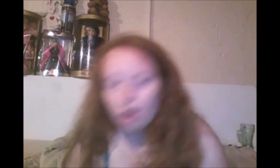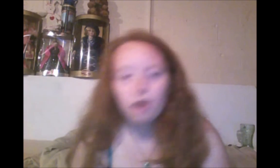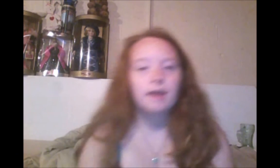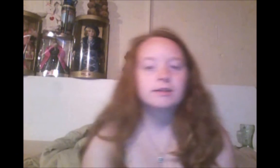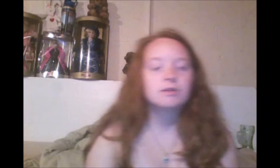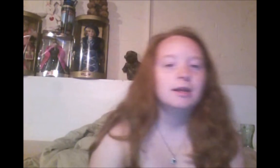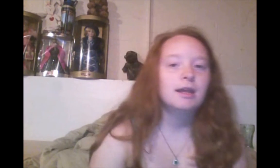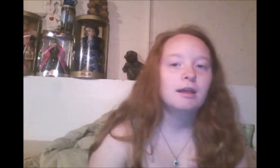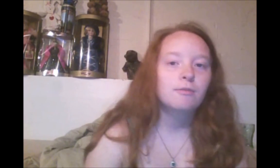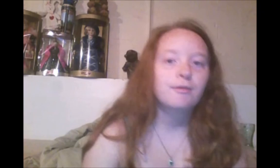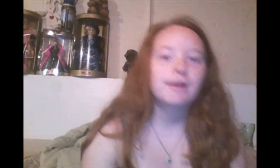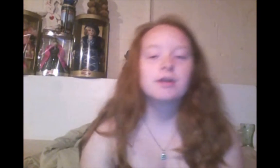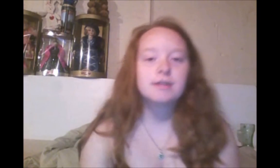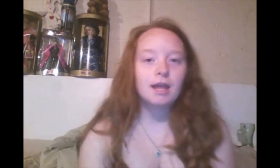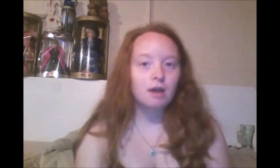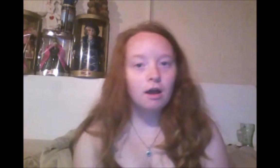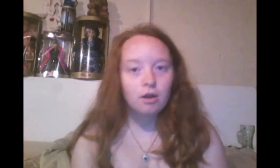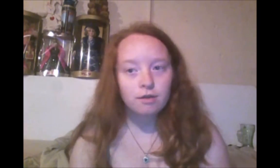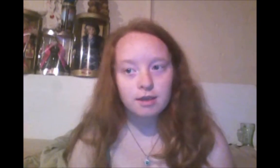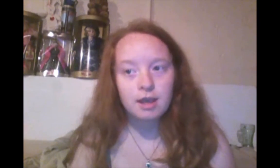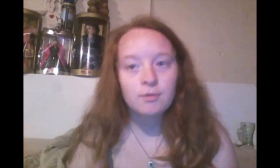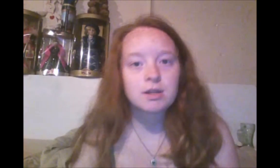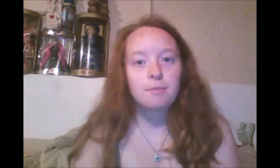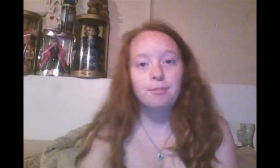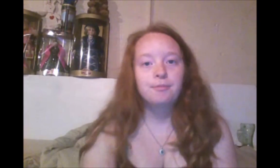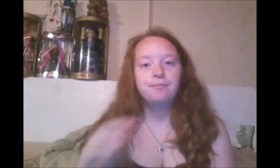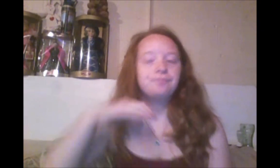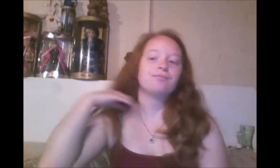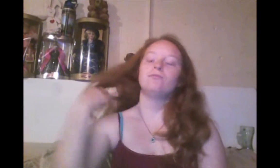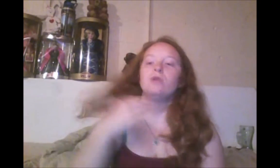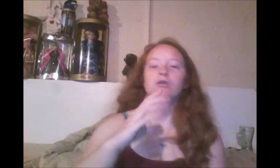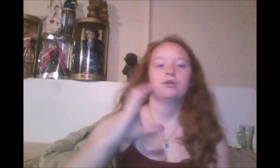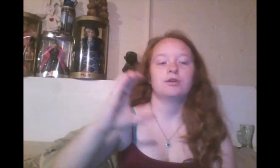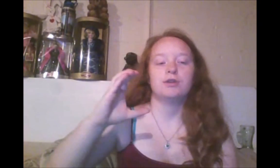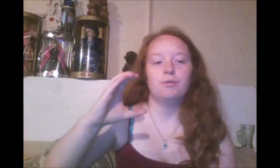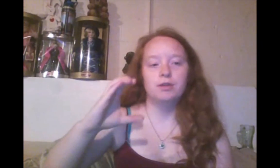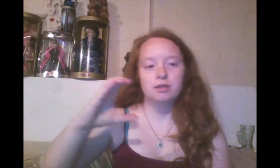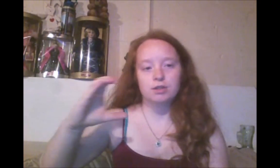Okay, so we're making what looks like the camel's hump. So you're gonna start with the C shape.